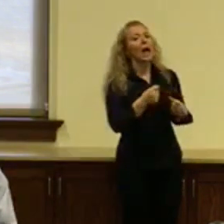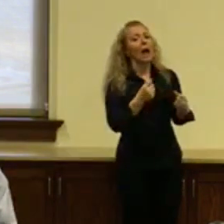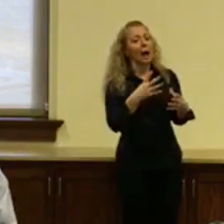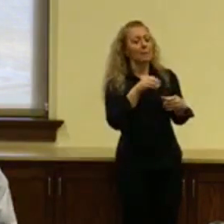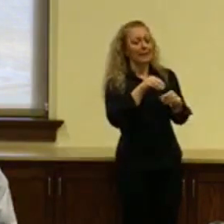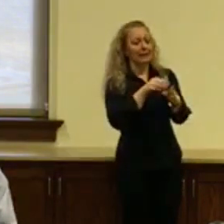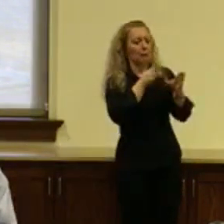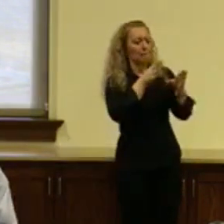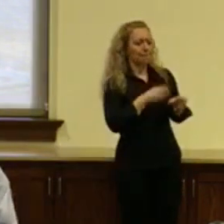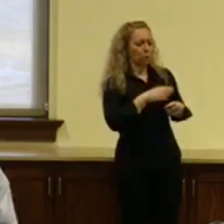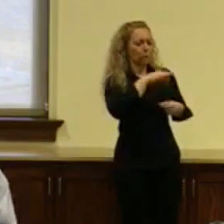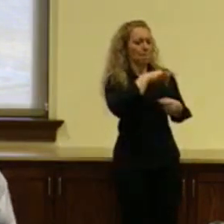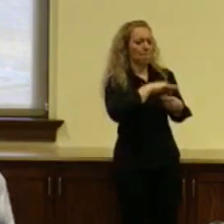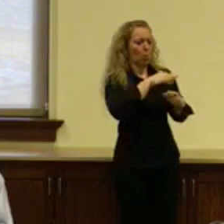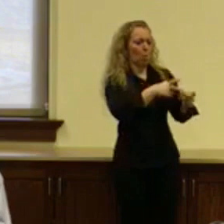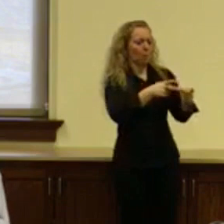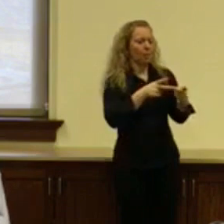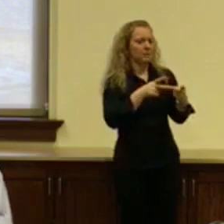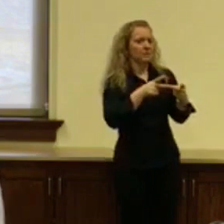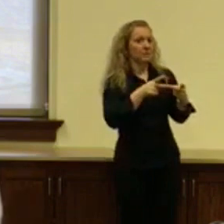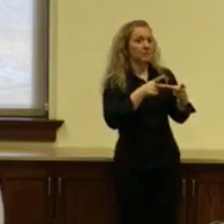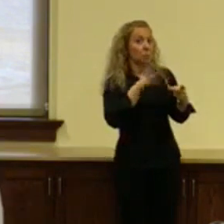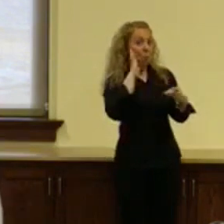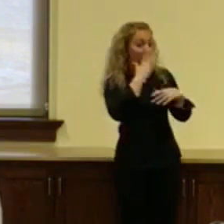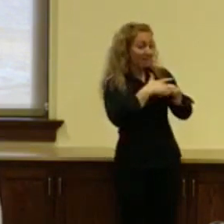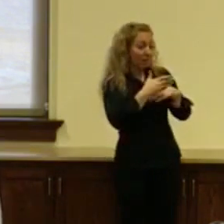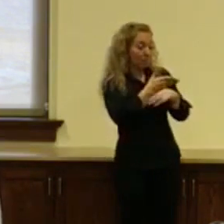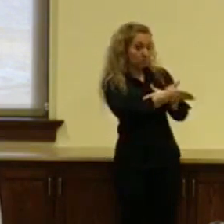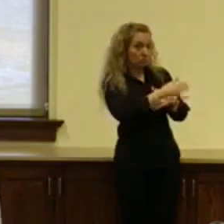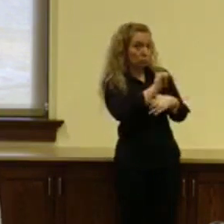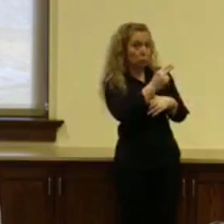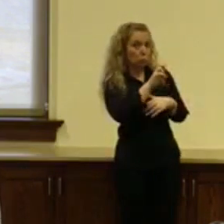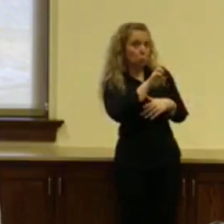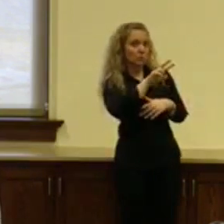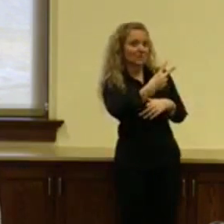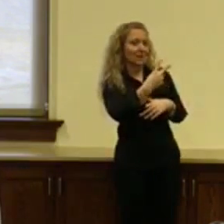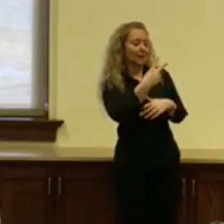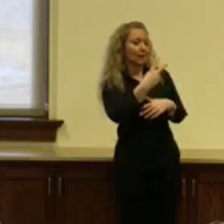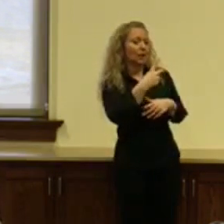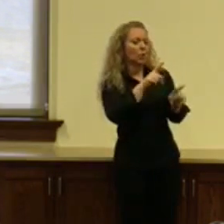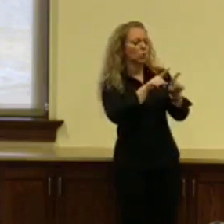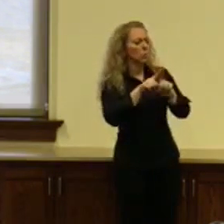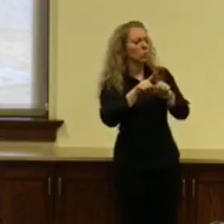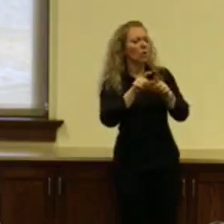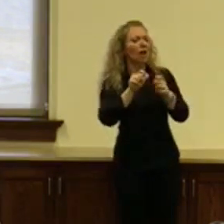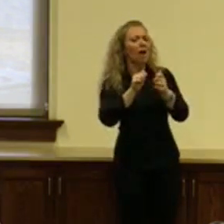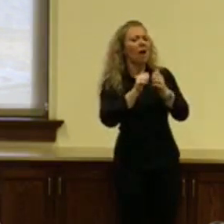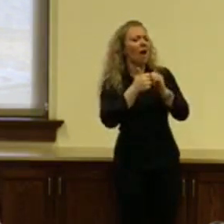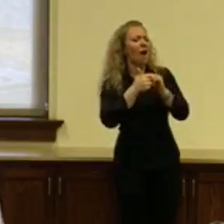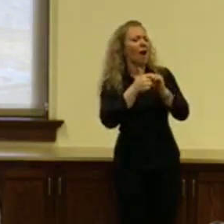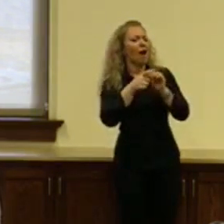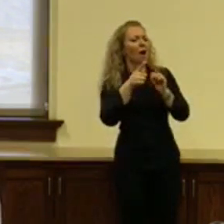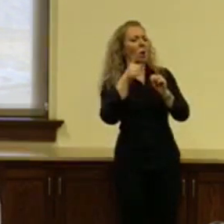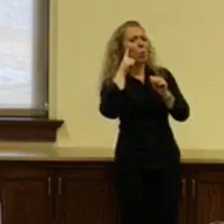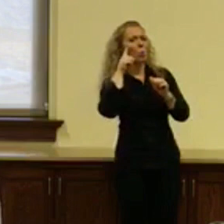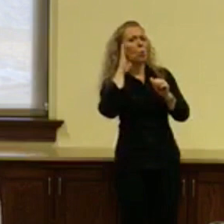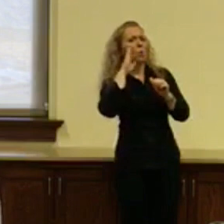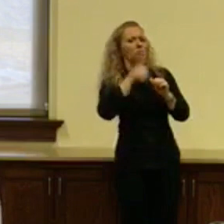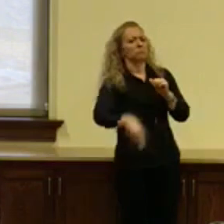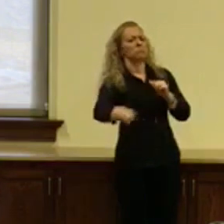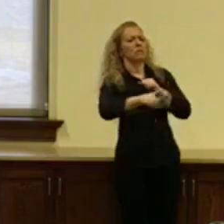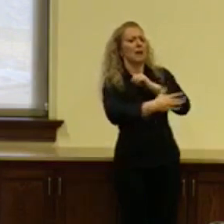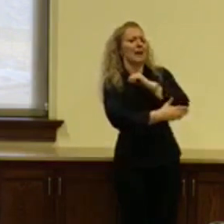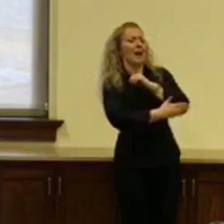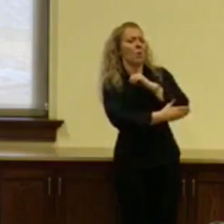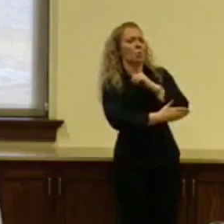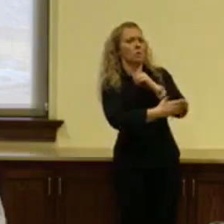in-person polling places will be provided for the June 2nd election, and how will the county avoid a situation in which there aren't enough polling places for the